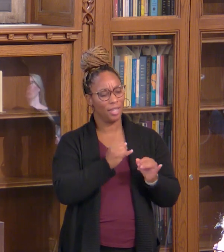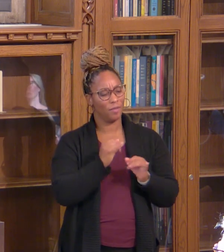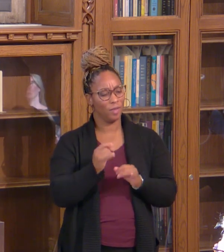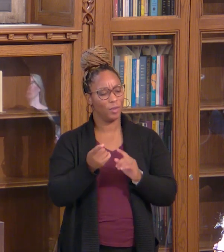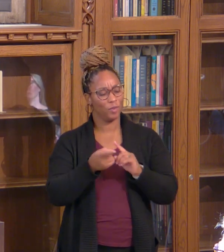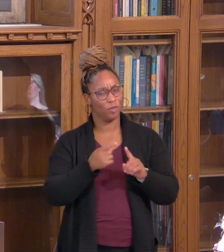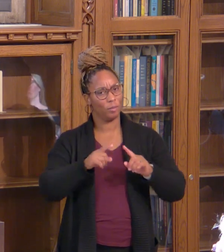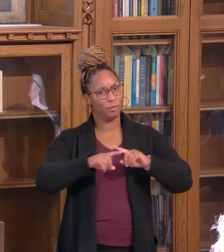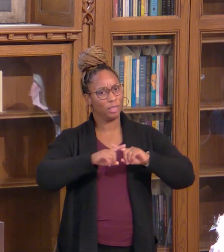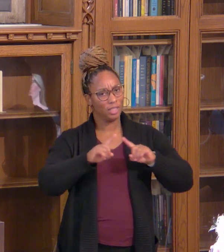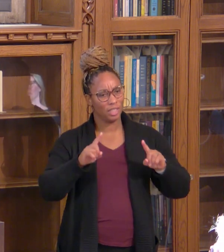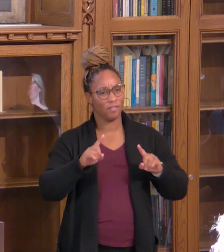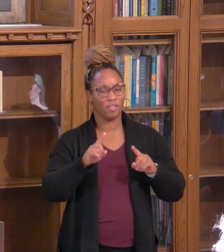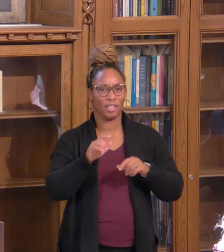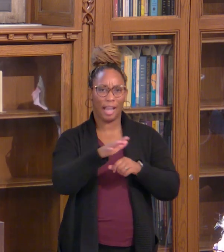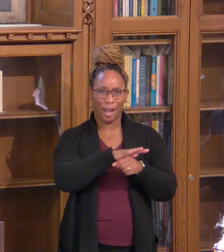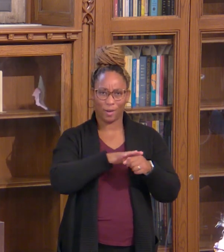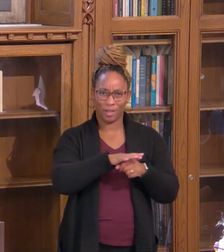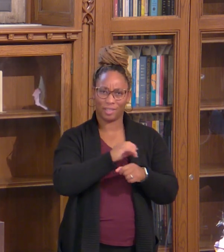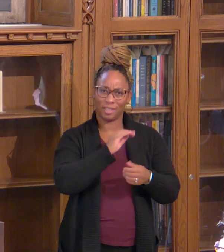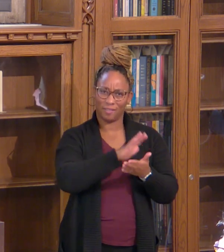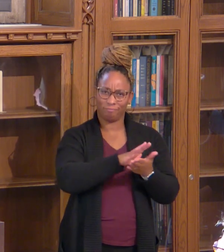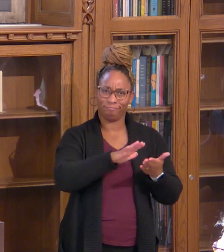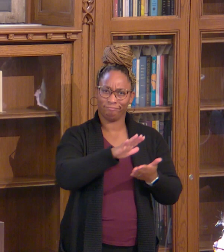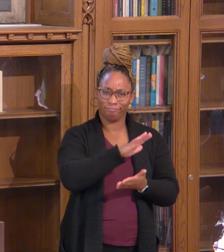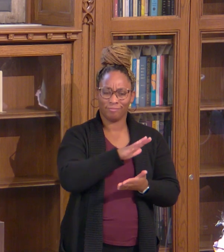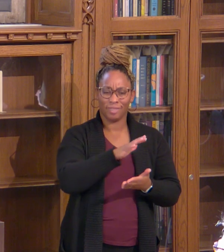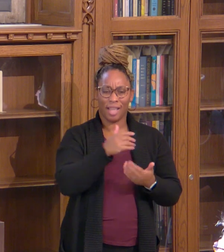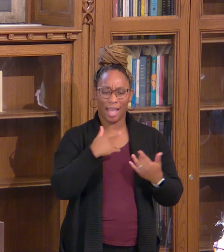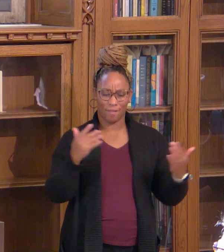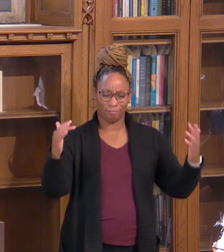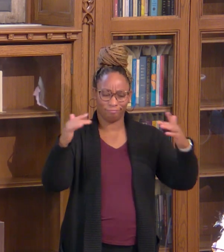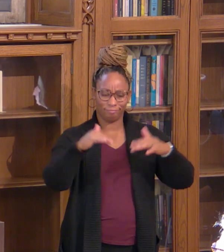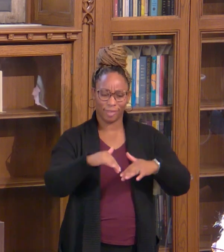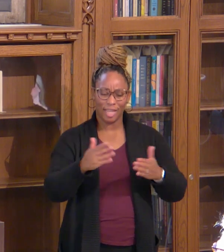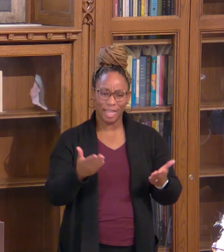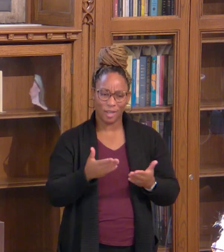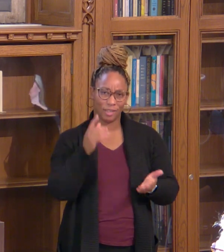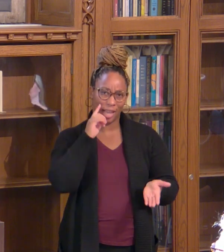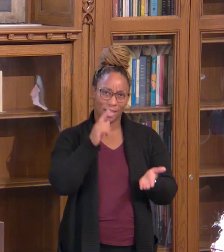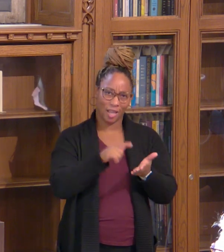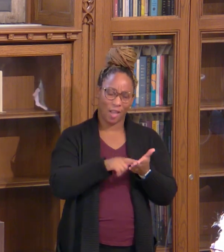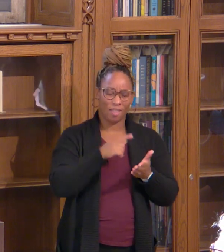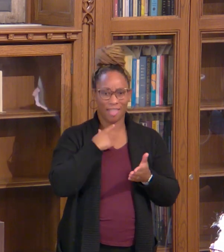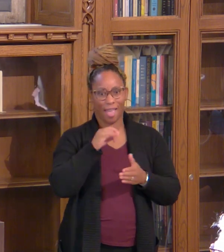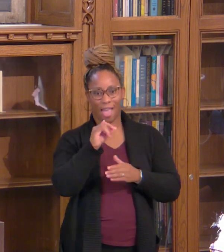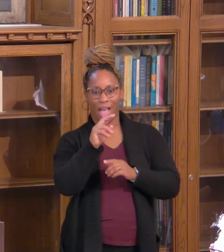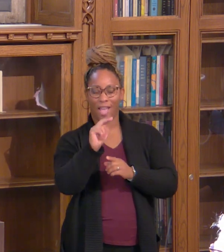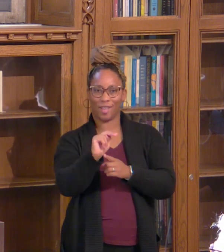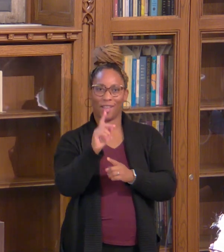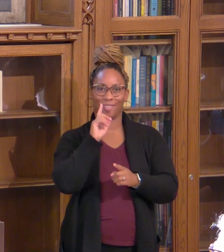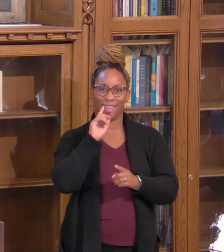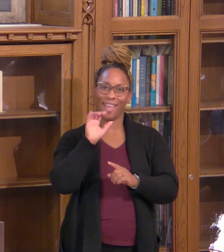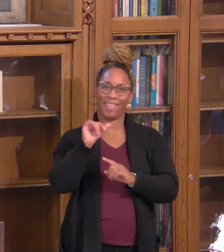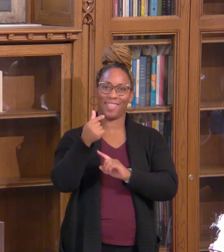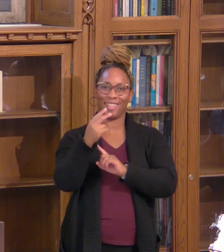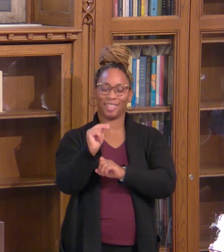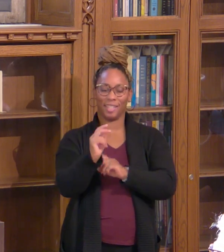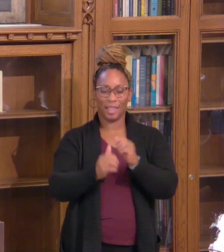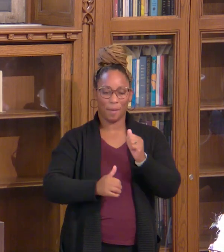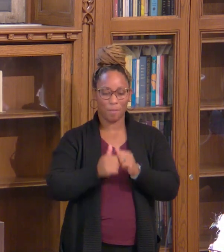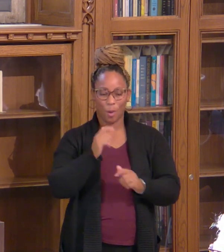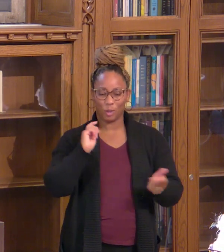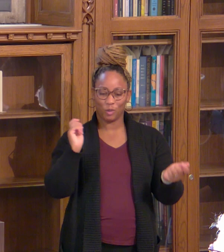all aspects of the academy have a symol here to acknowledge an icon a Legend and his most